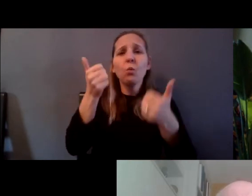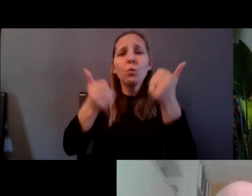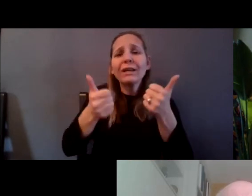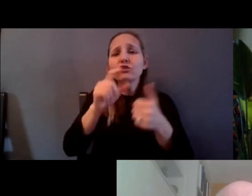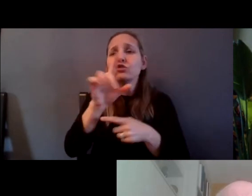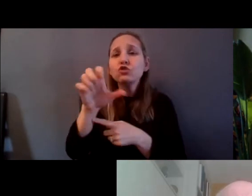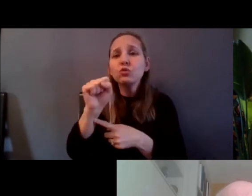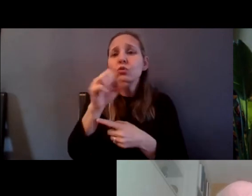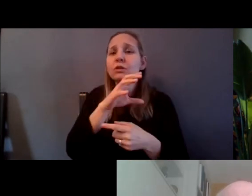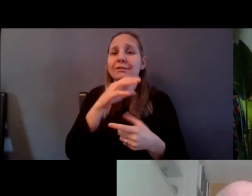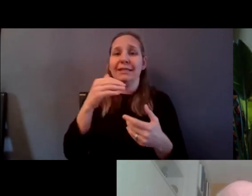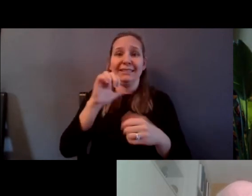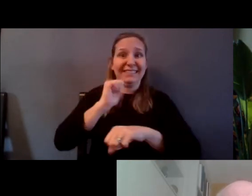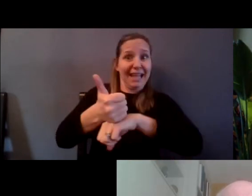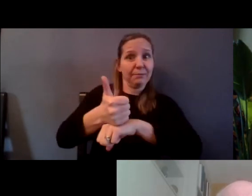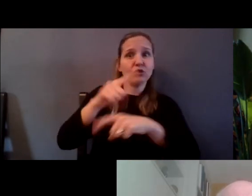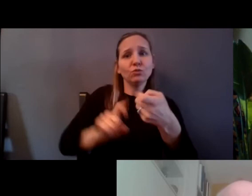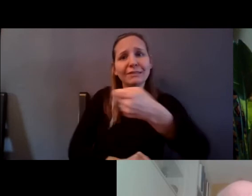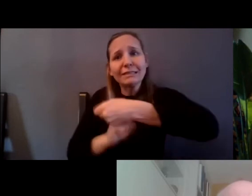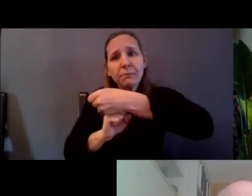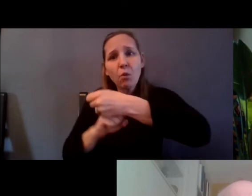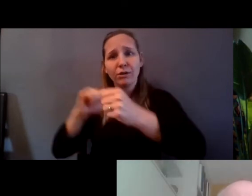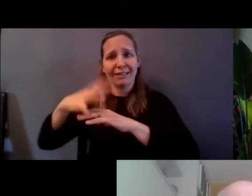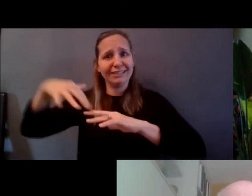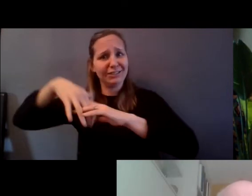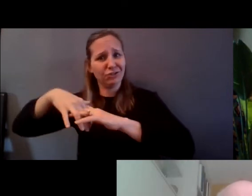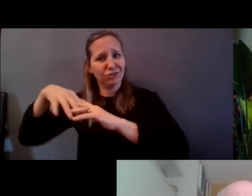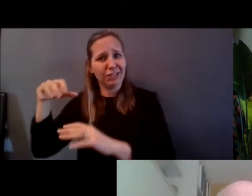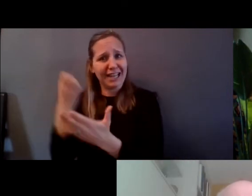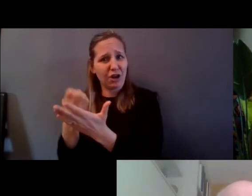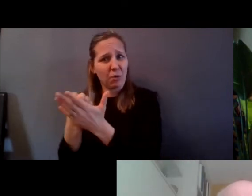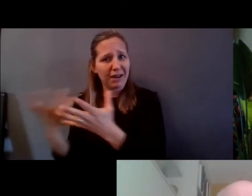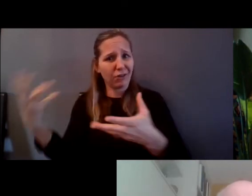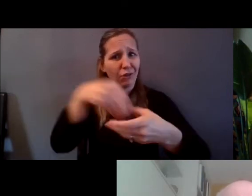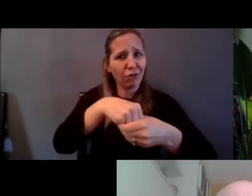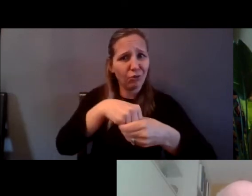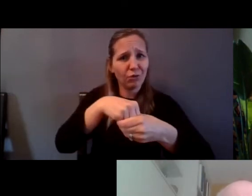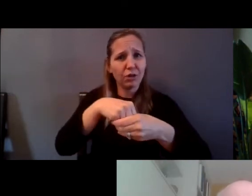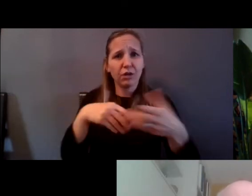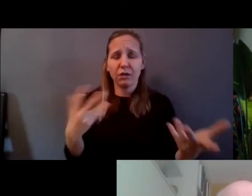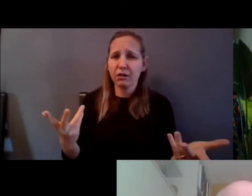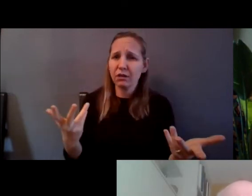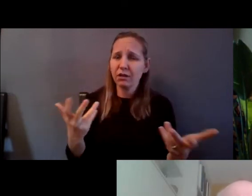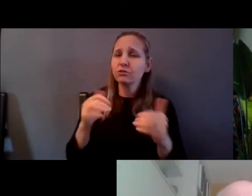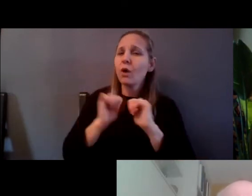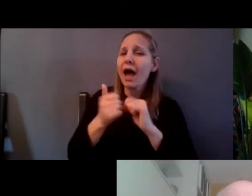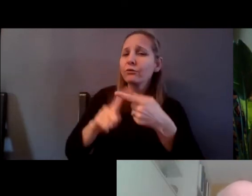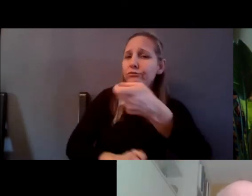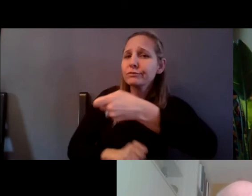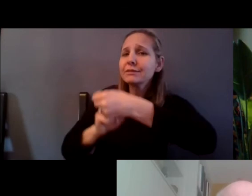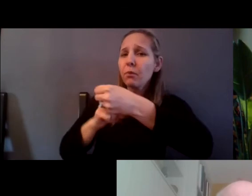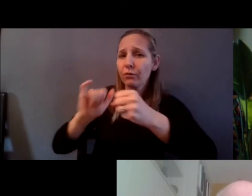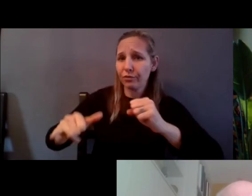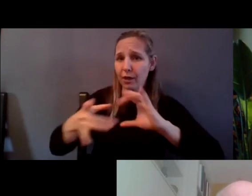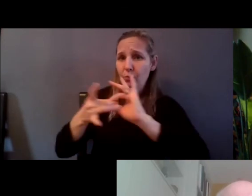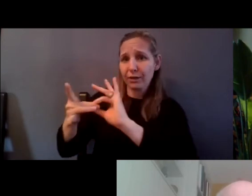economic inclusion? To be able to breathe vitality into the Indigenous economic and social relationship is